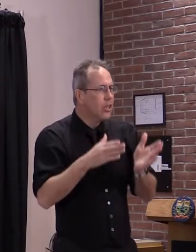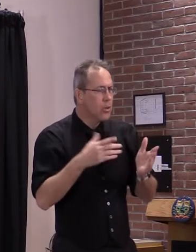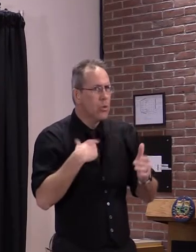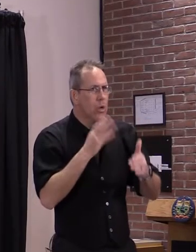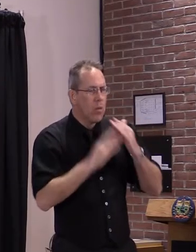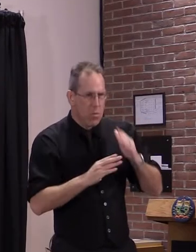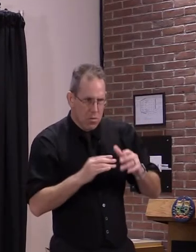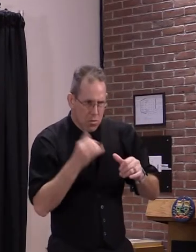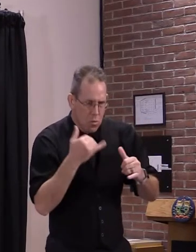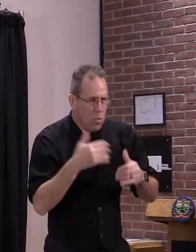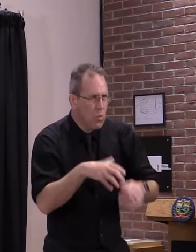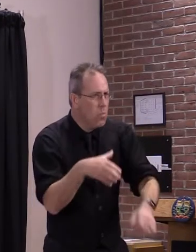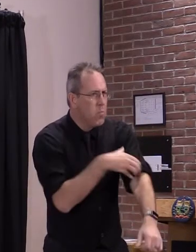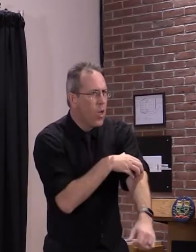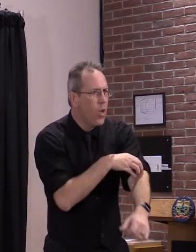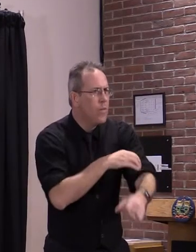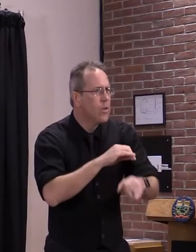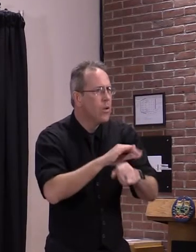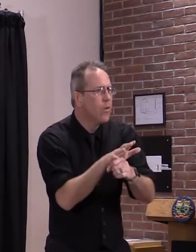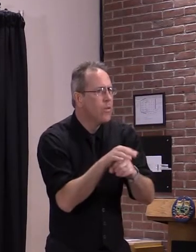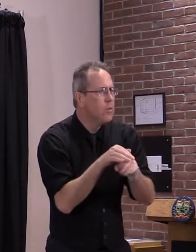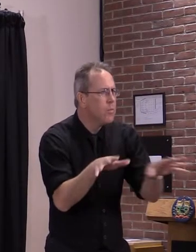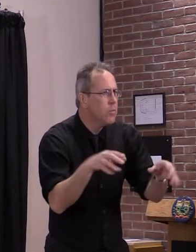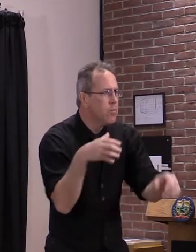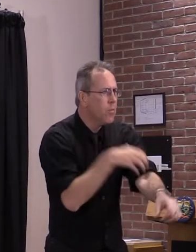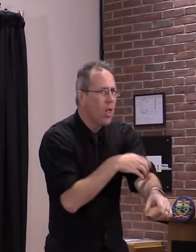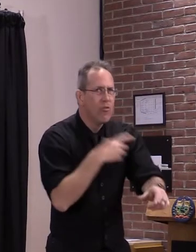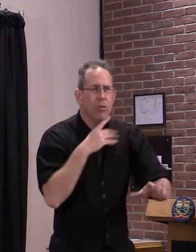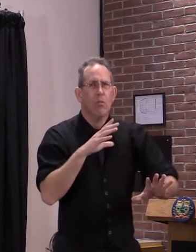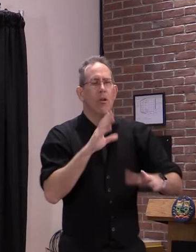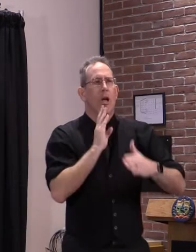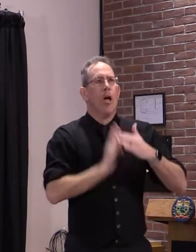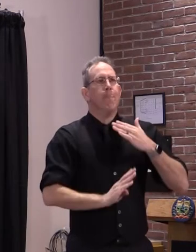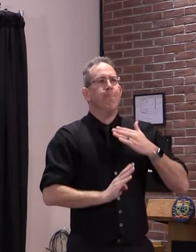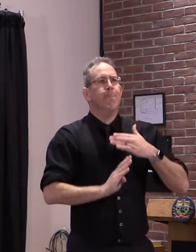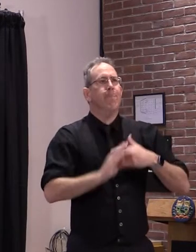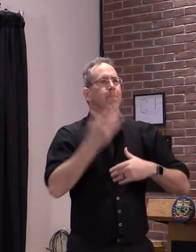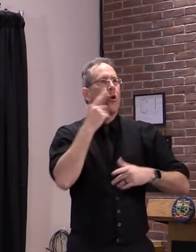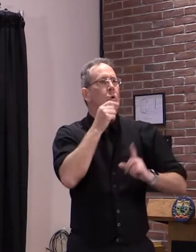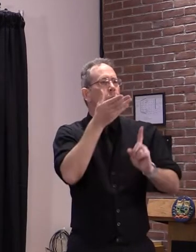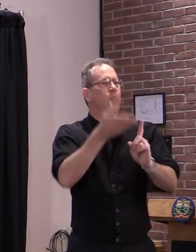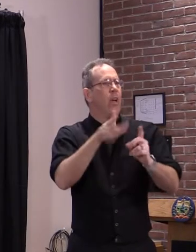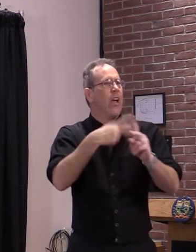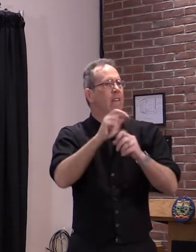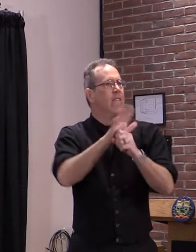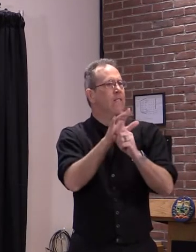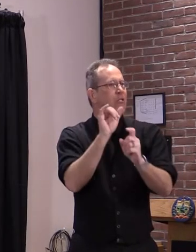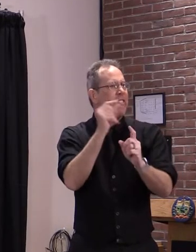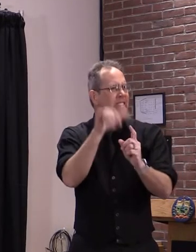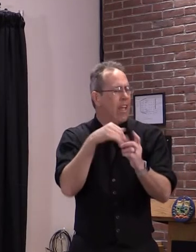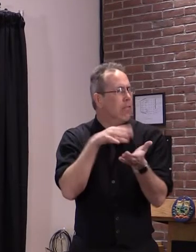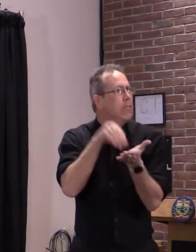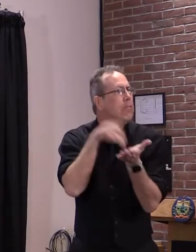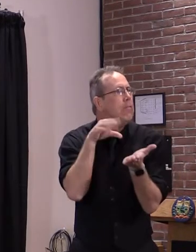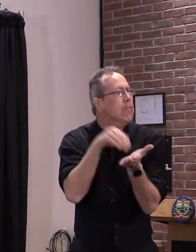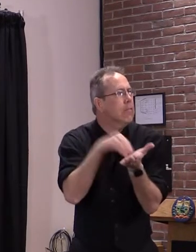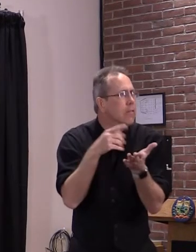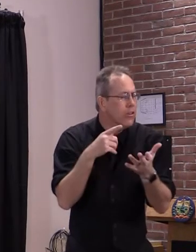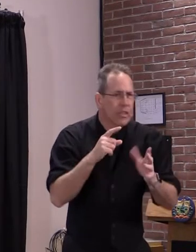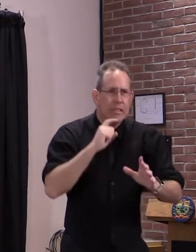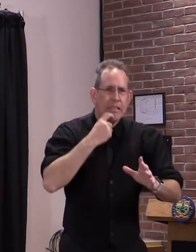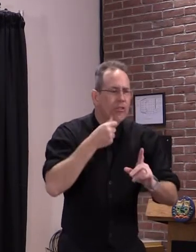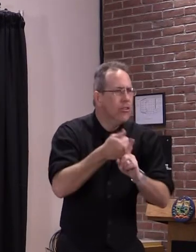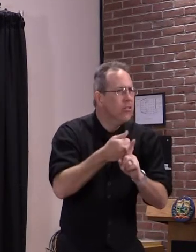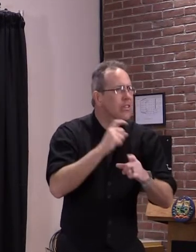had encountered in a century, a pandemic of this proportion, and a virus that had never